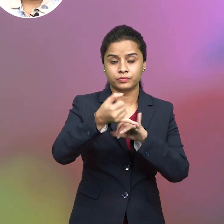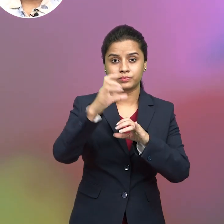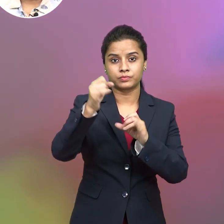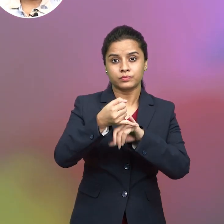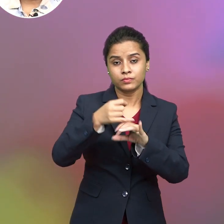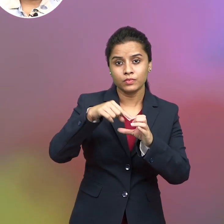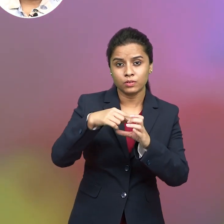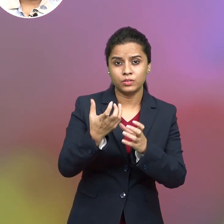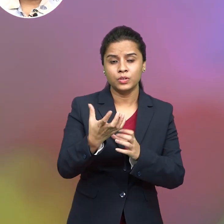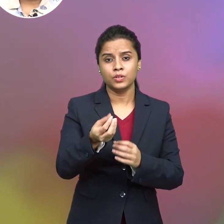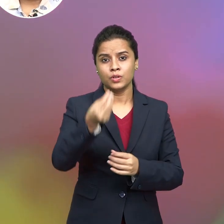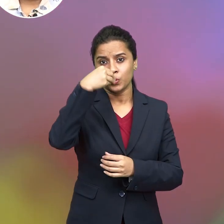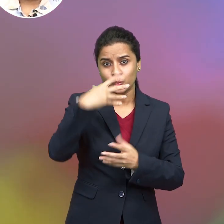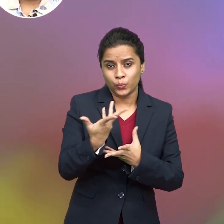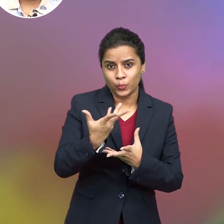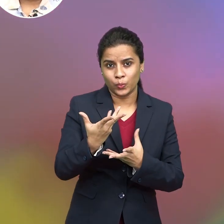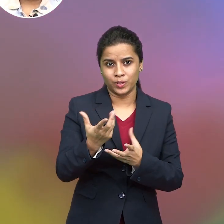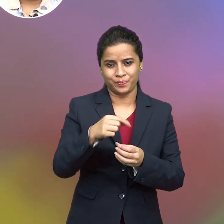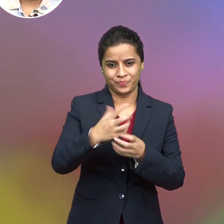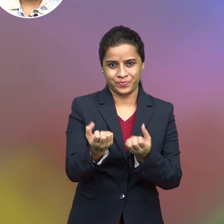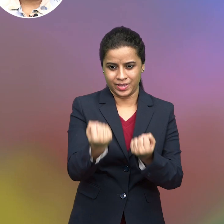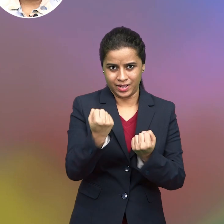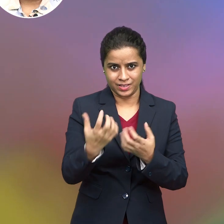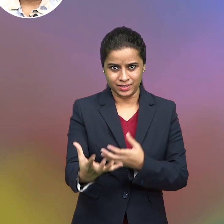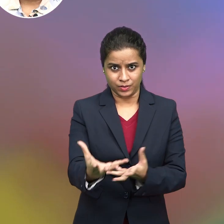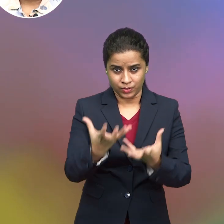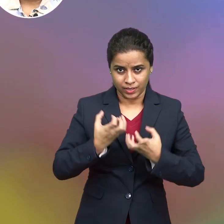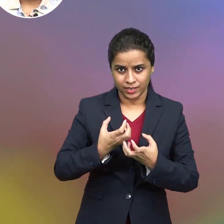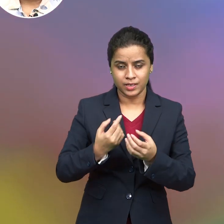Glucose is the source for deriving energy in plants,